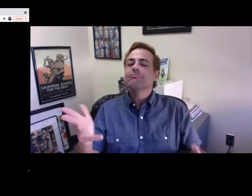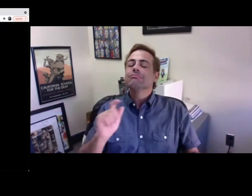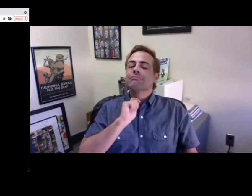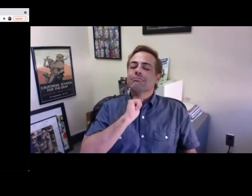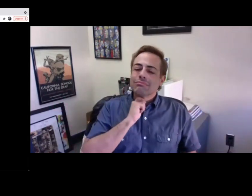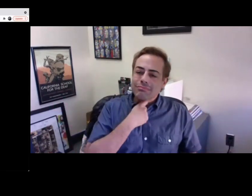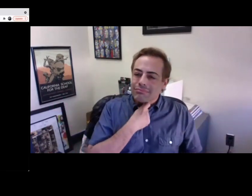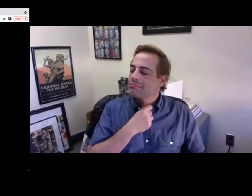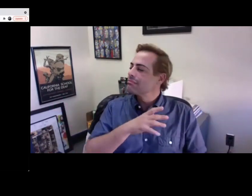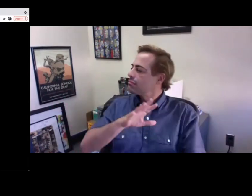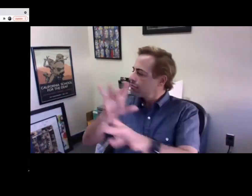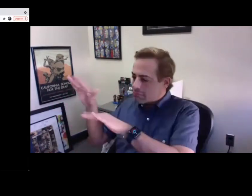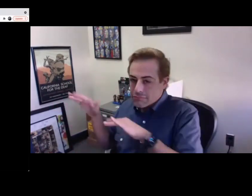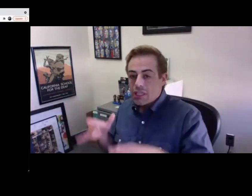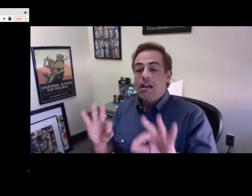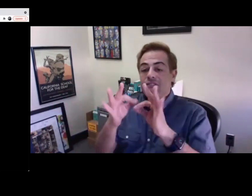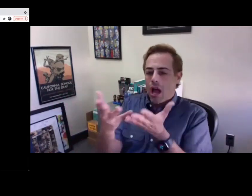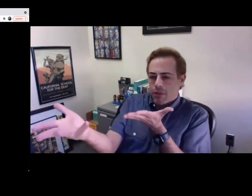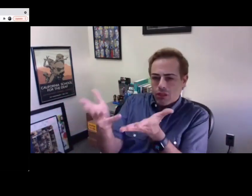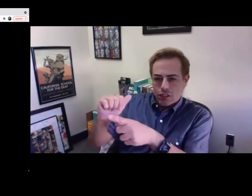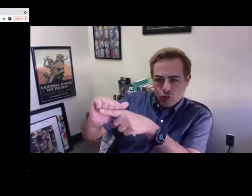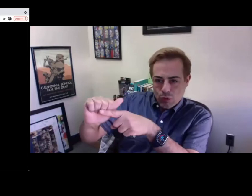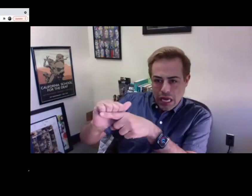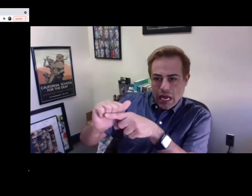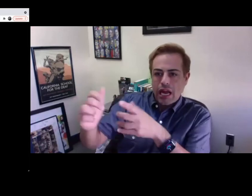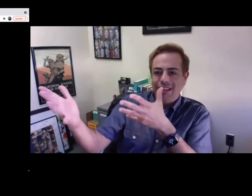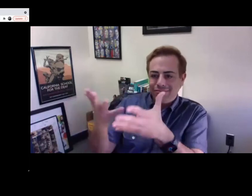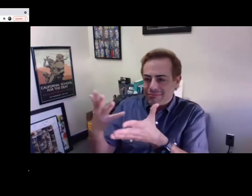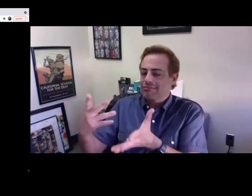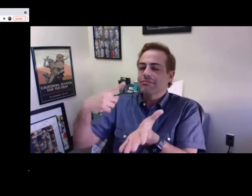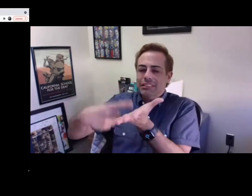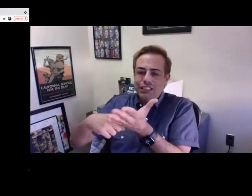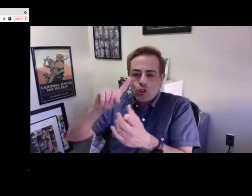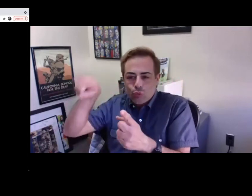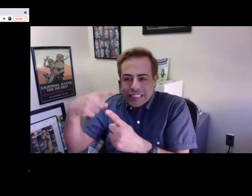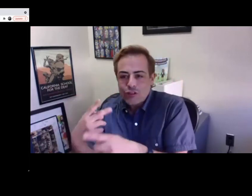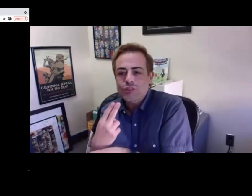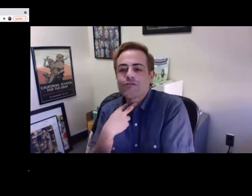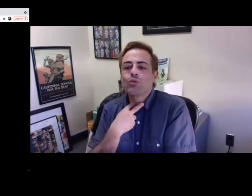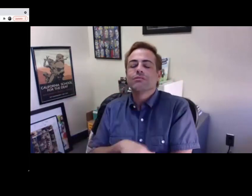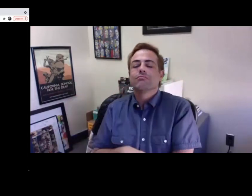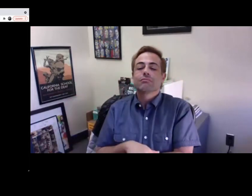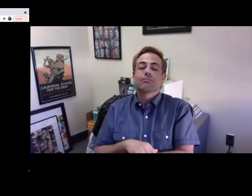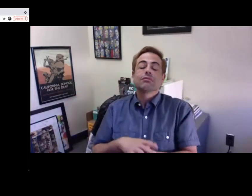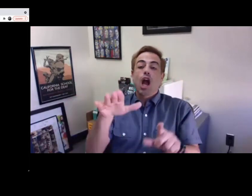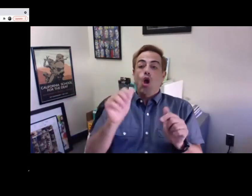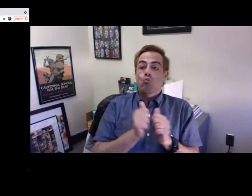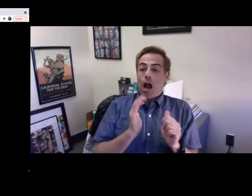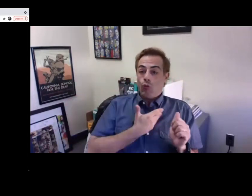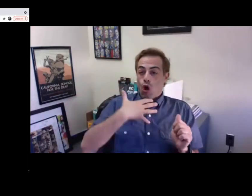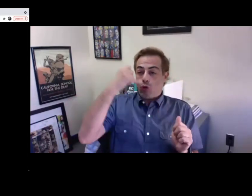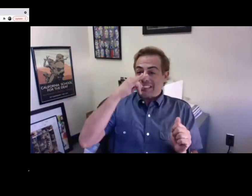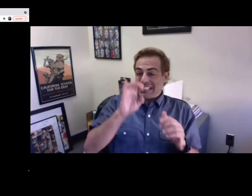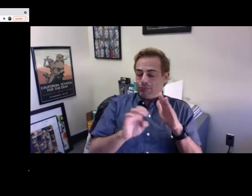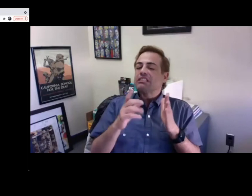And last slide is just do it. Don't use your voice with family practice sessions. Just know